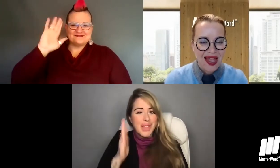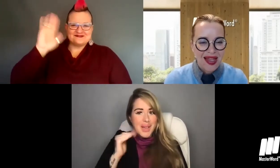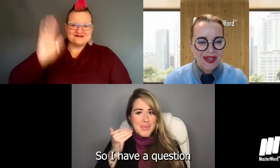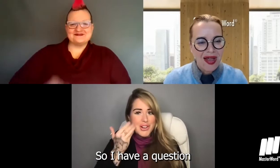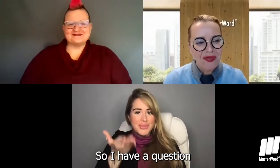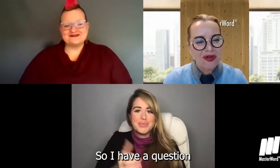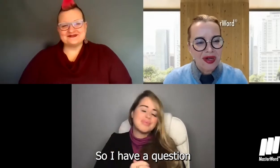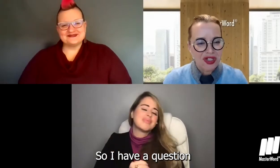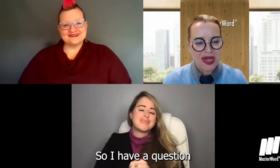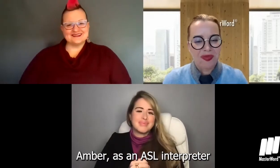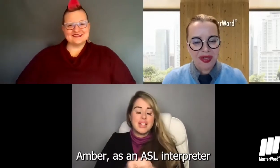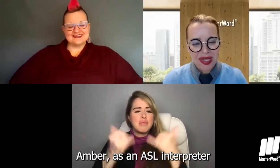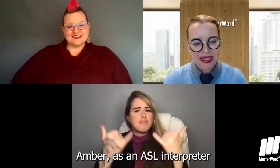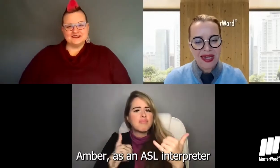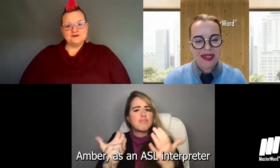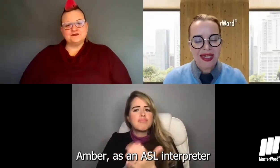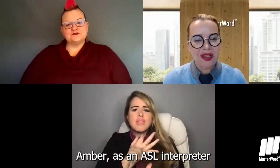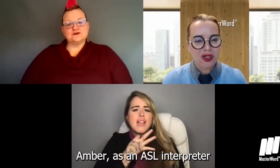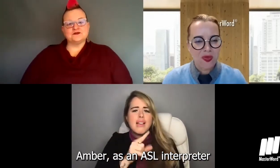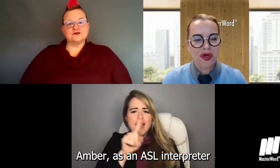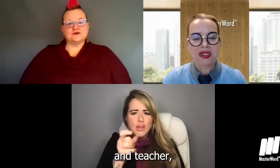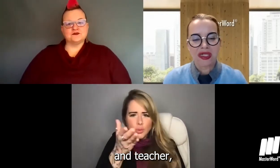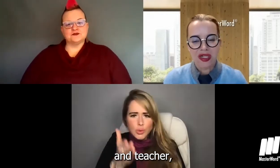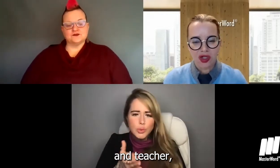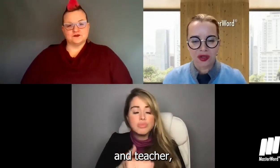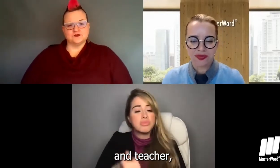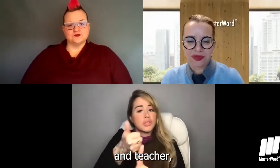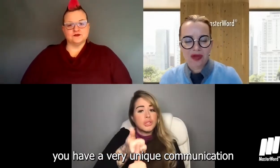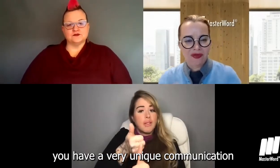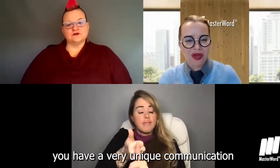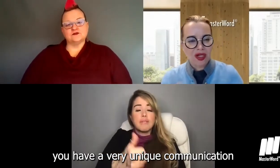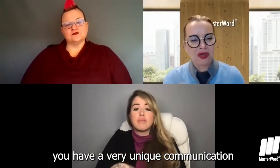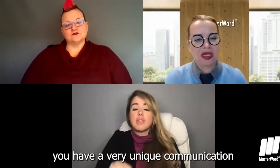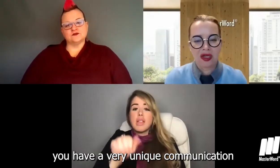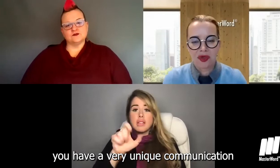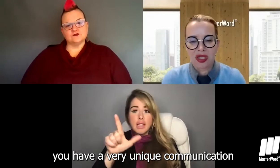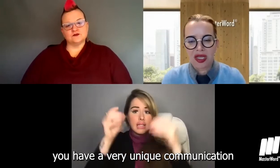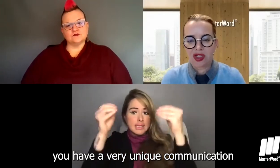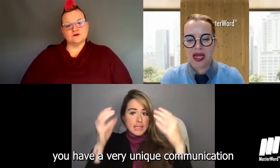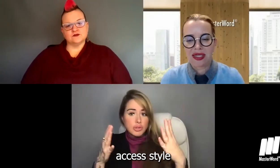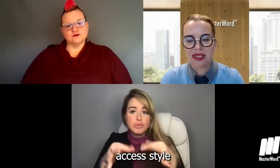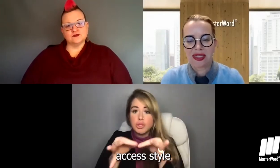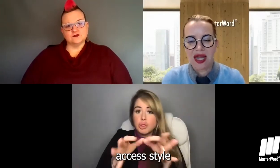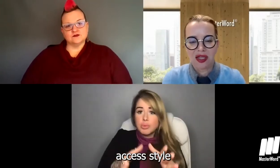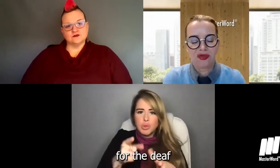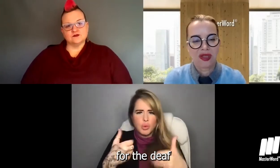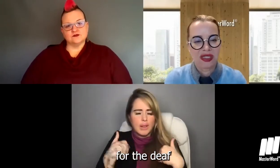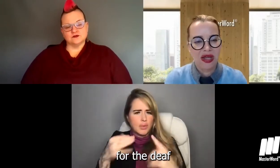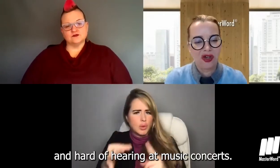So I have a question, Amber. As an ASL interpreter and teacher, you have a very unique communication access style for the Deaf and